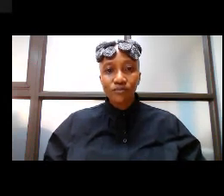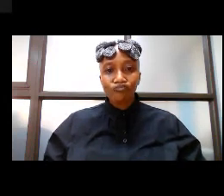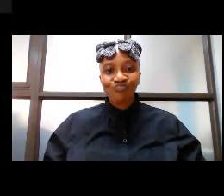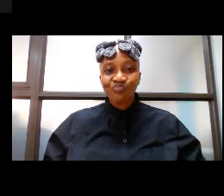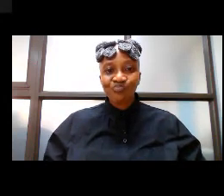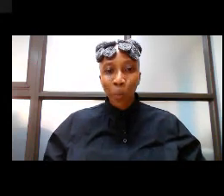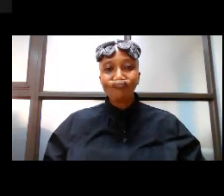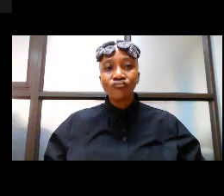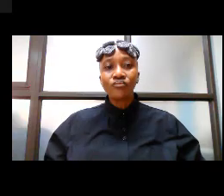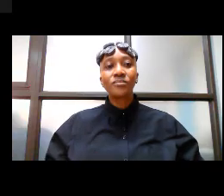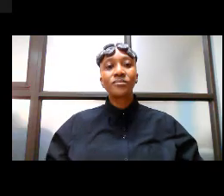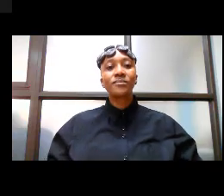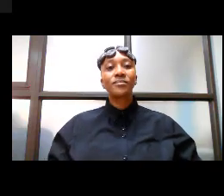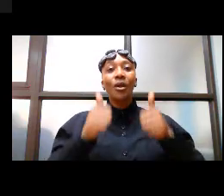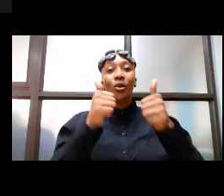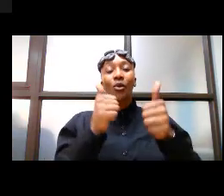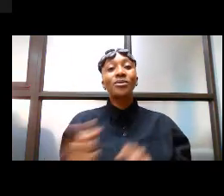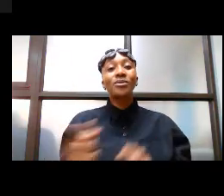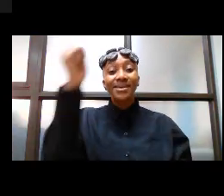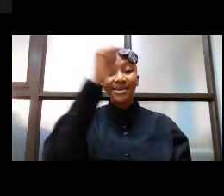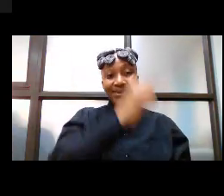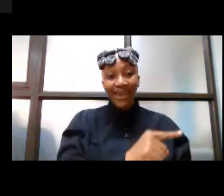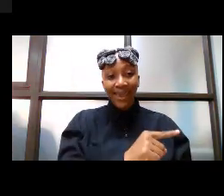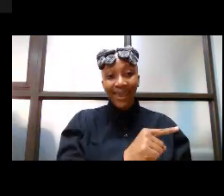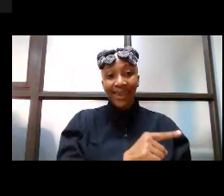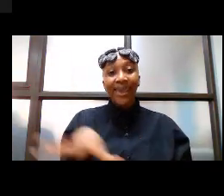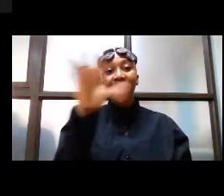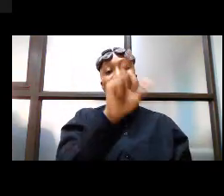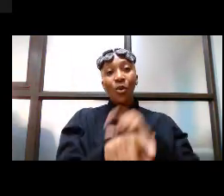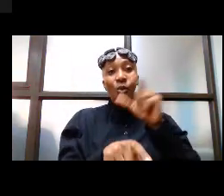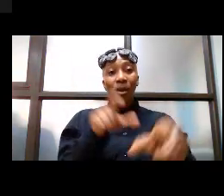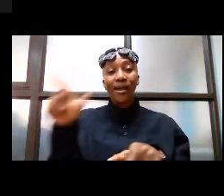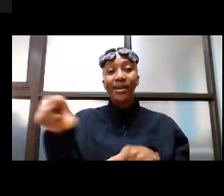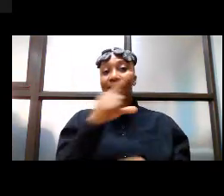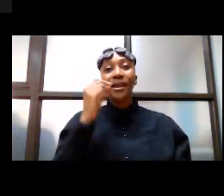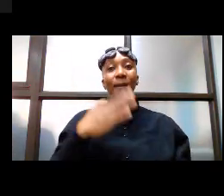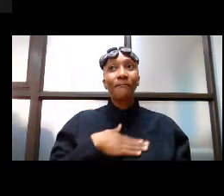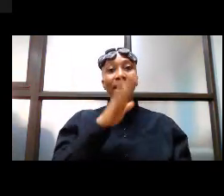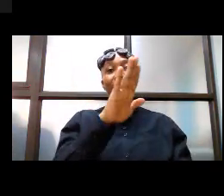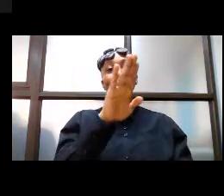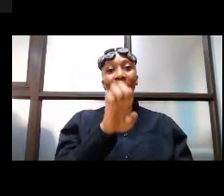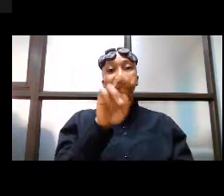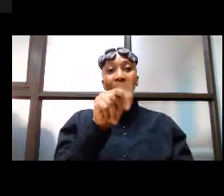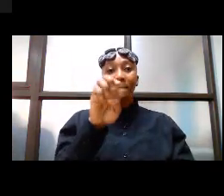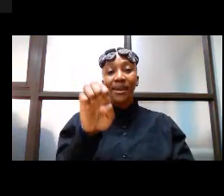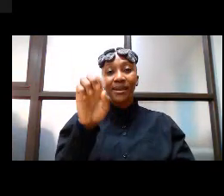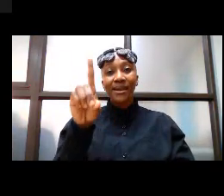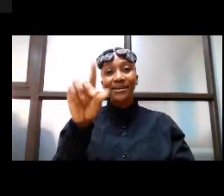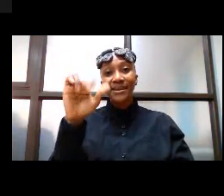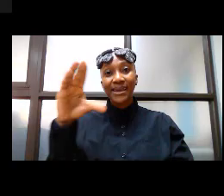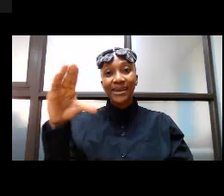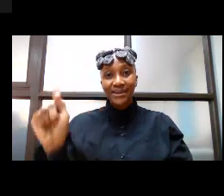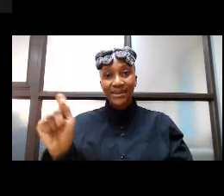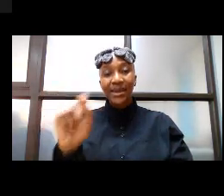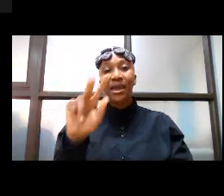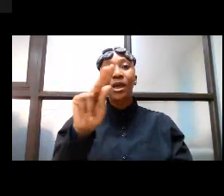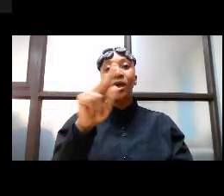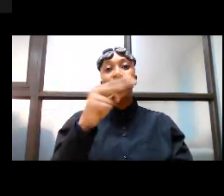Good day, everyone. My name is Benedict Khumalo. I